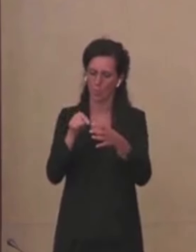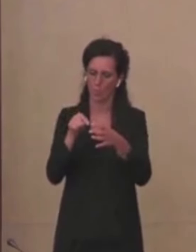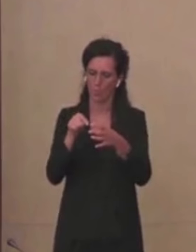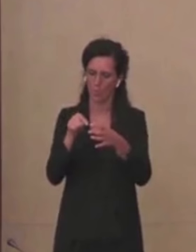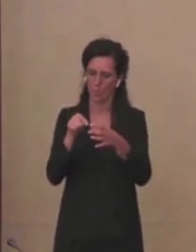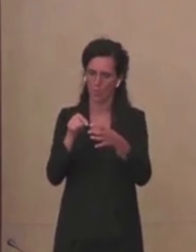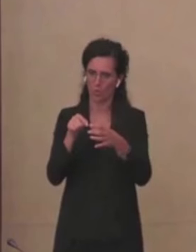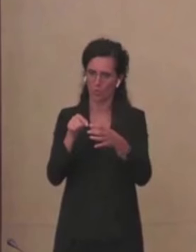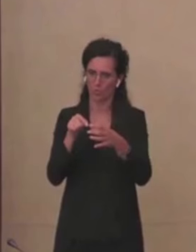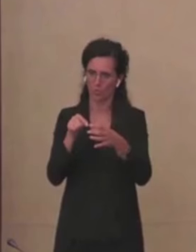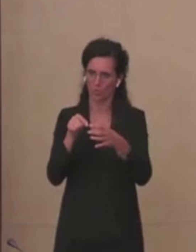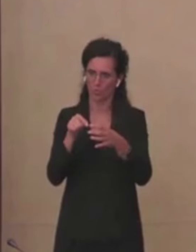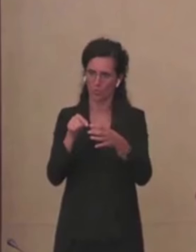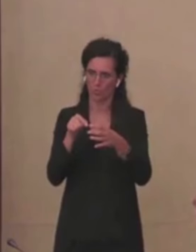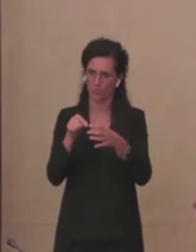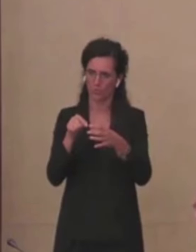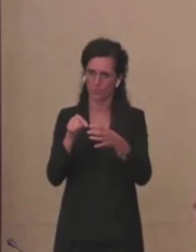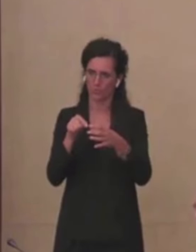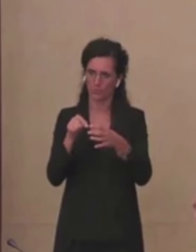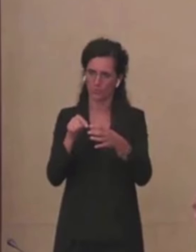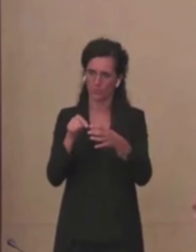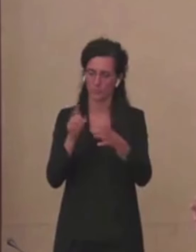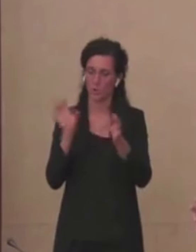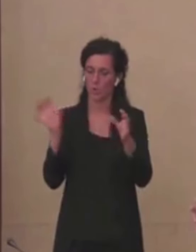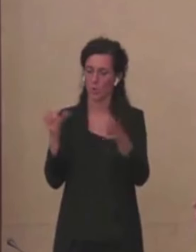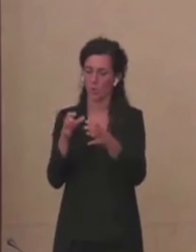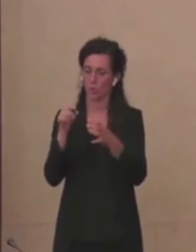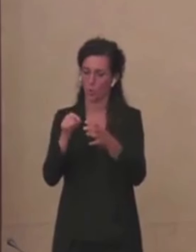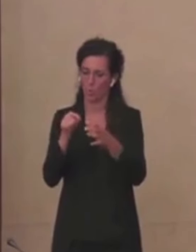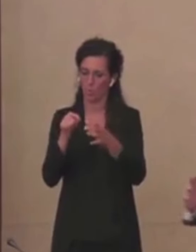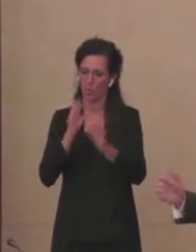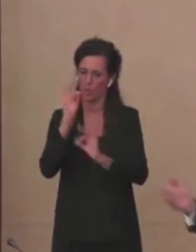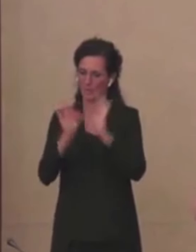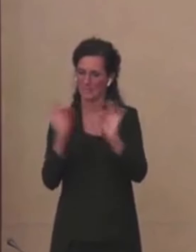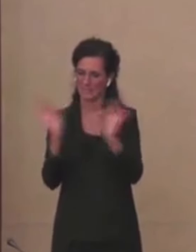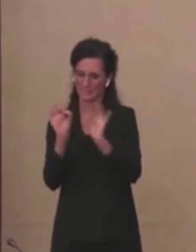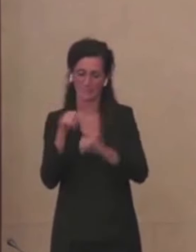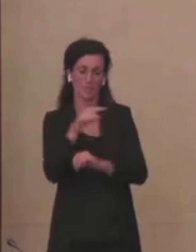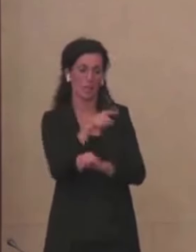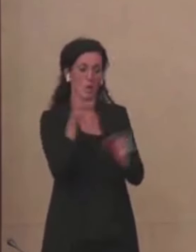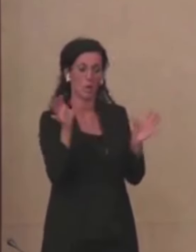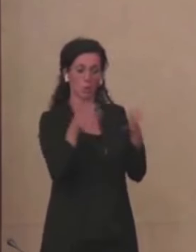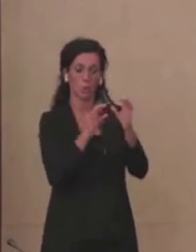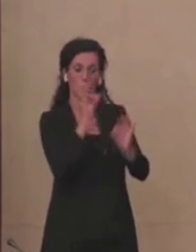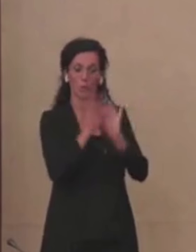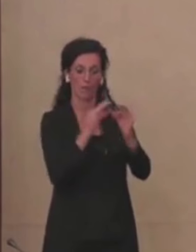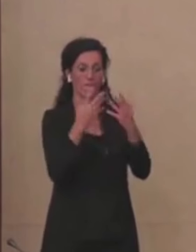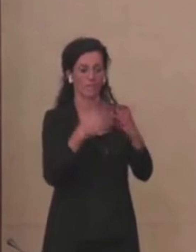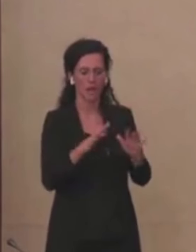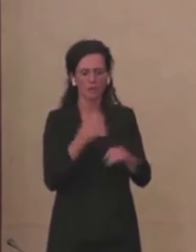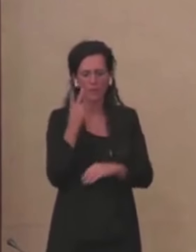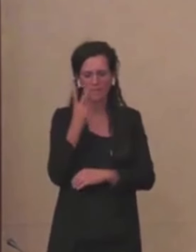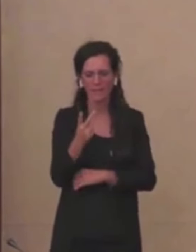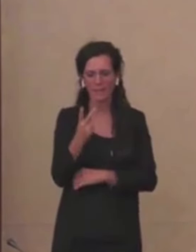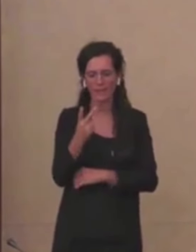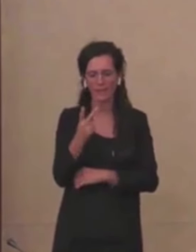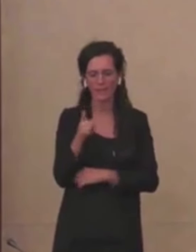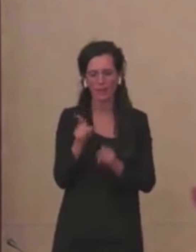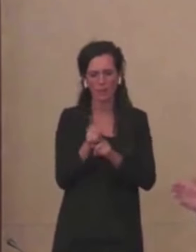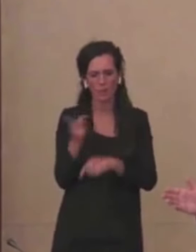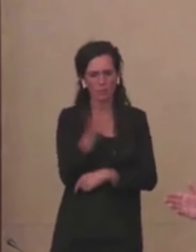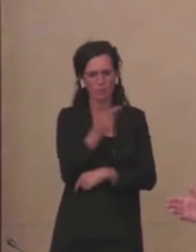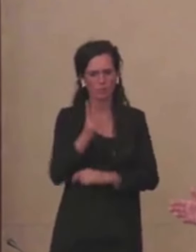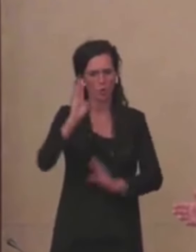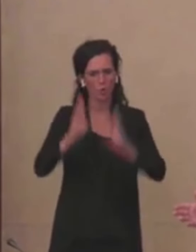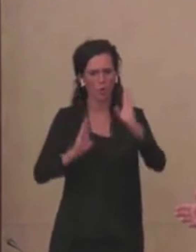proper tools, without the proper biomarkers. At the time, we started with over 150 biomarkers,